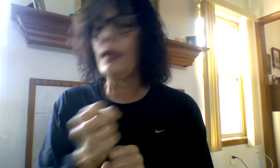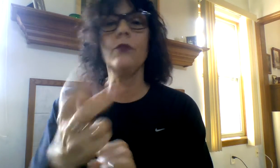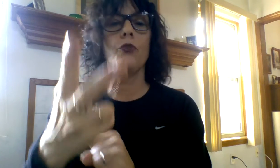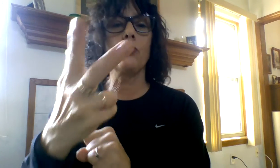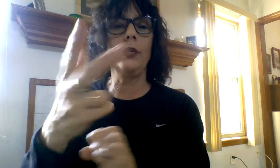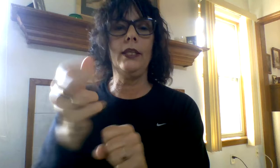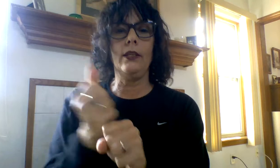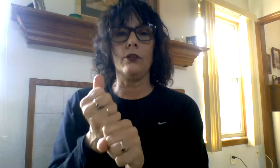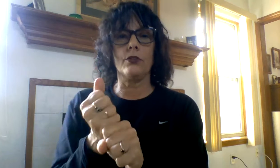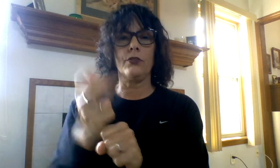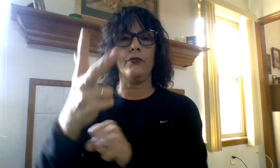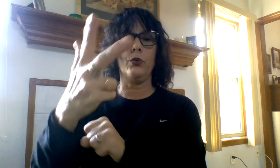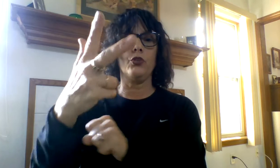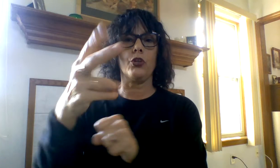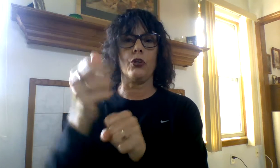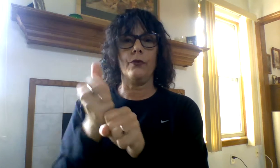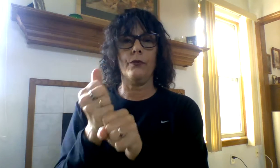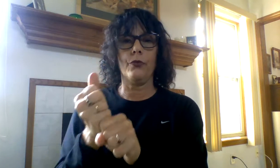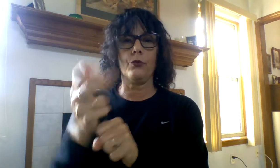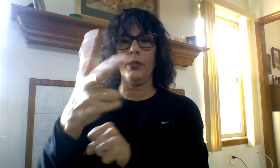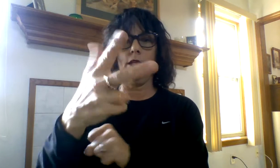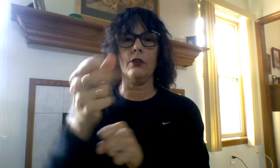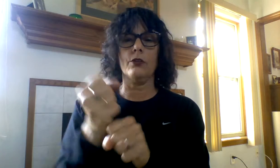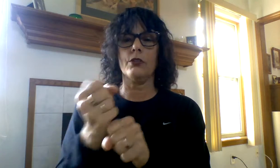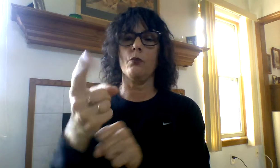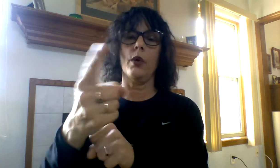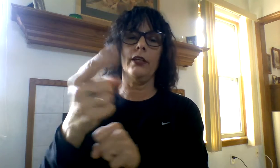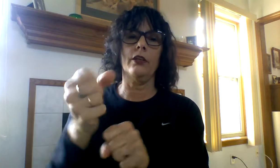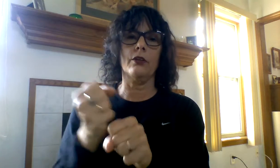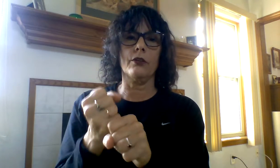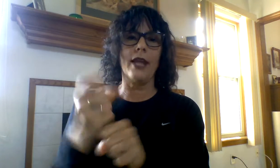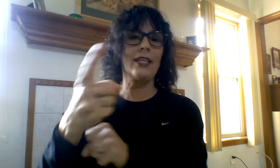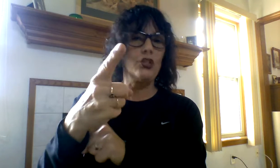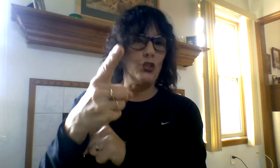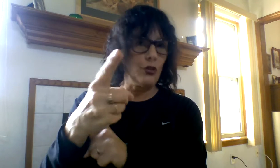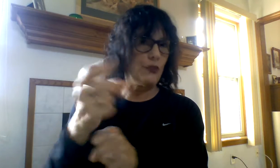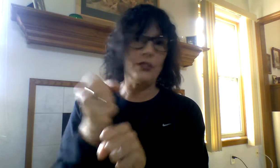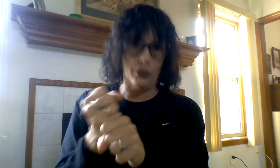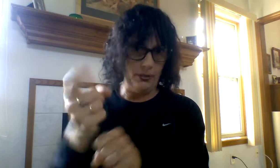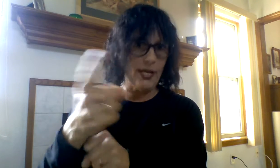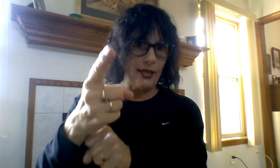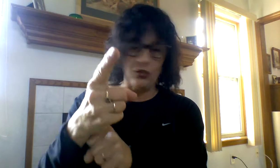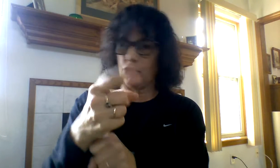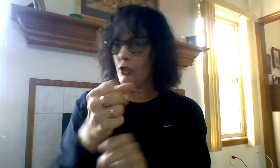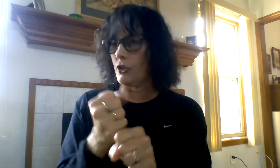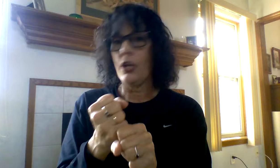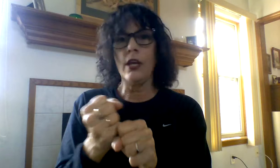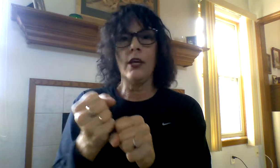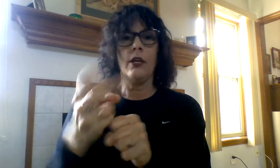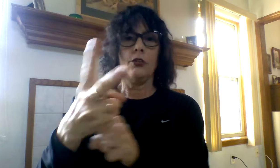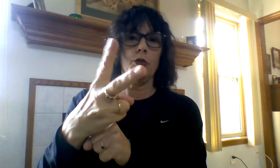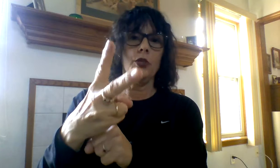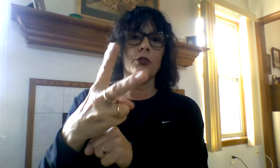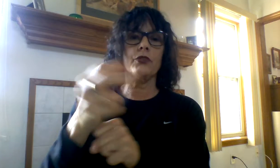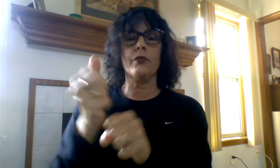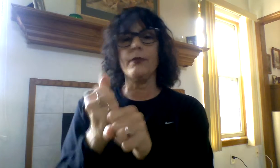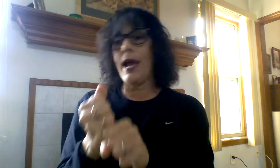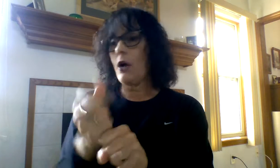In 3 years, future. 3 years, 1 year, next year. This could be next year. 2 years from now,